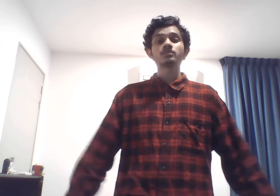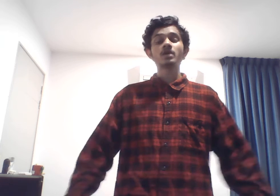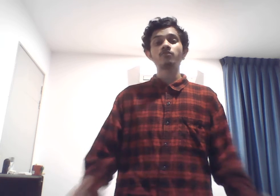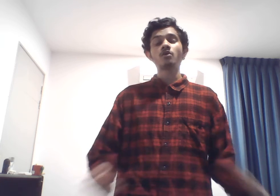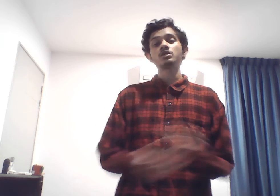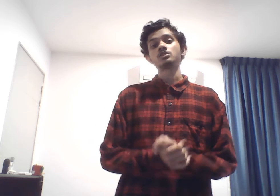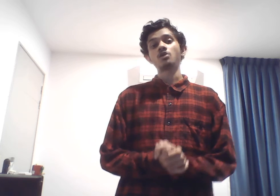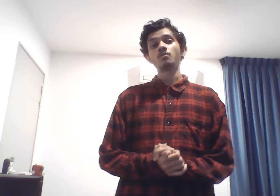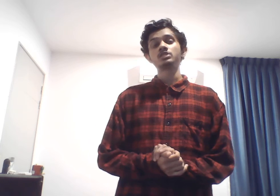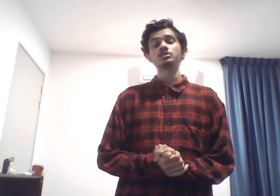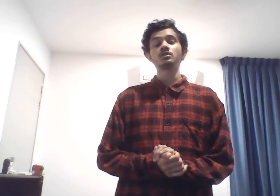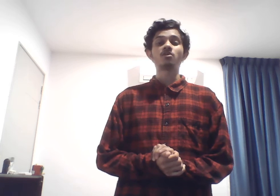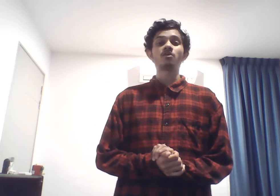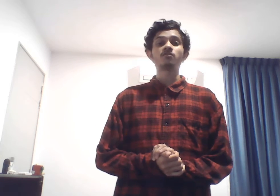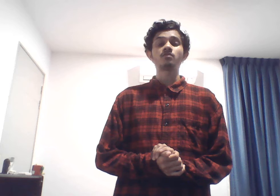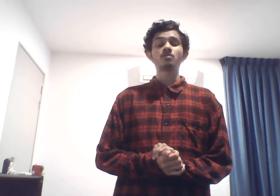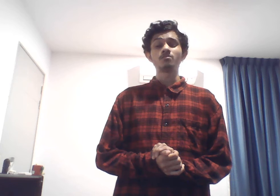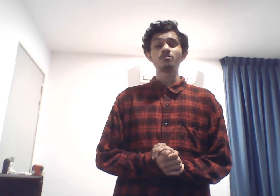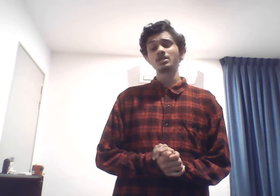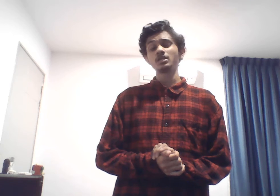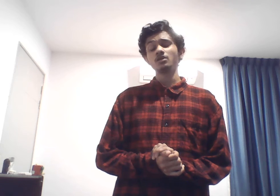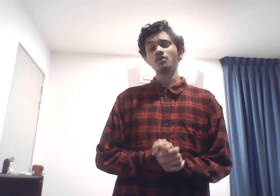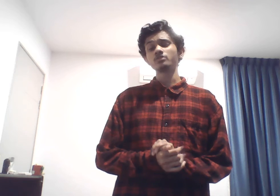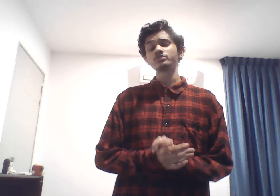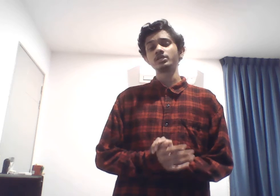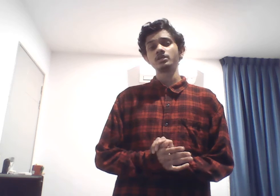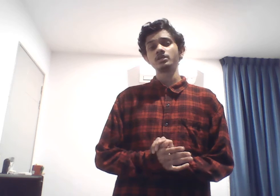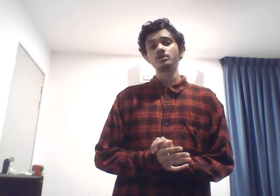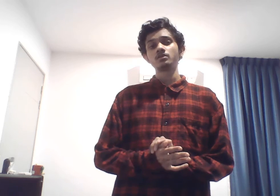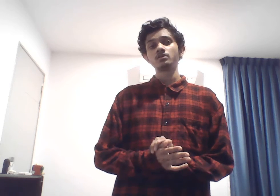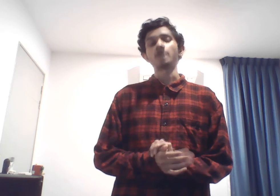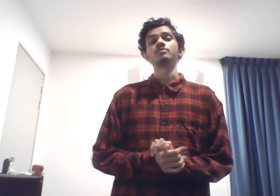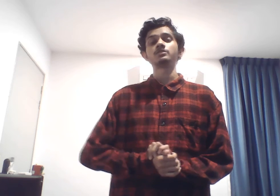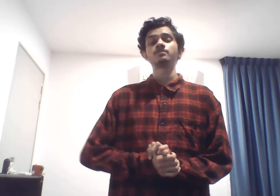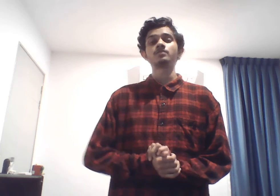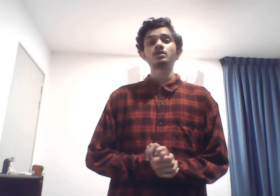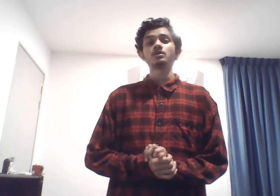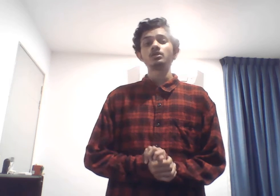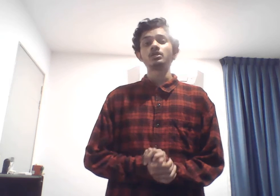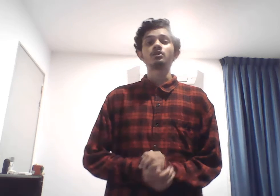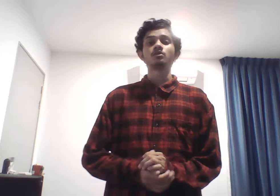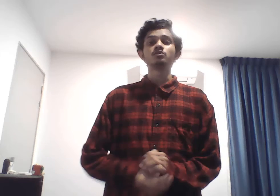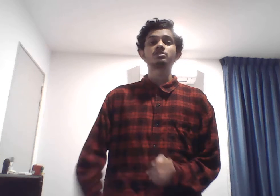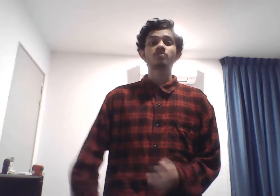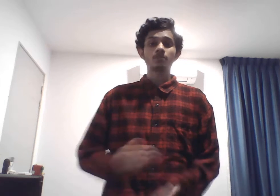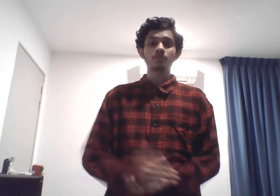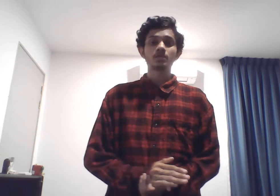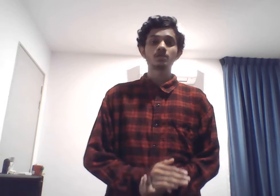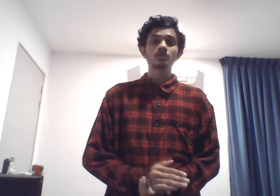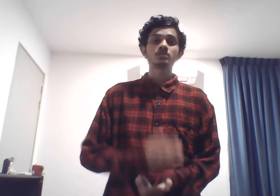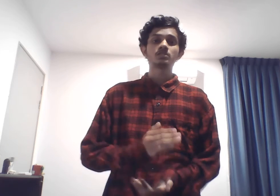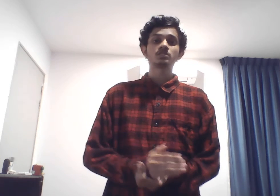Type 4 is the combination of basically all 3 types. It includes scraping,